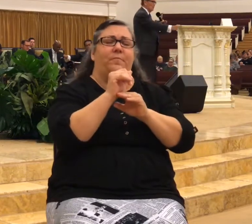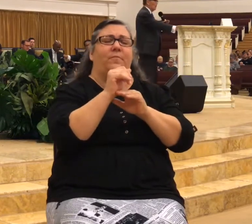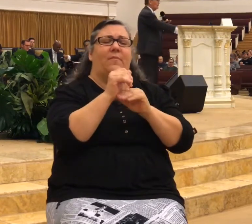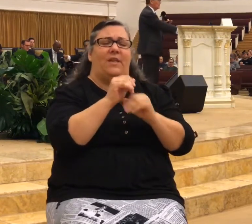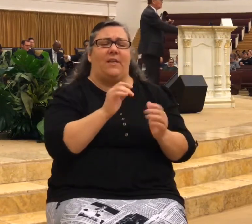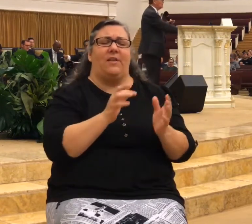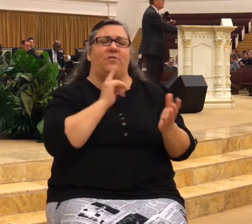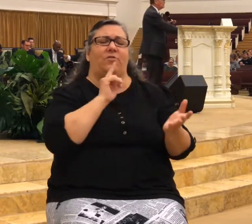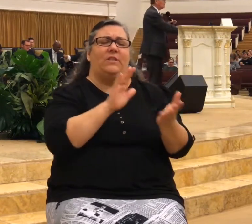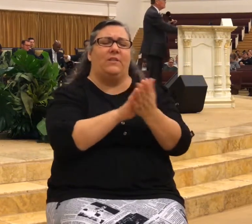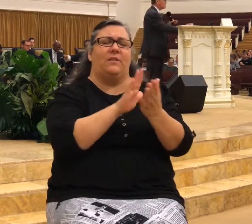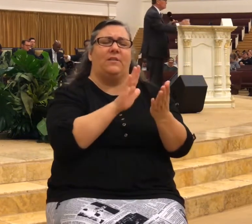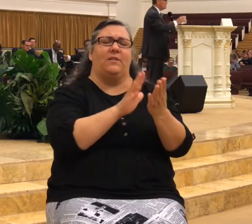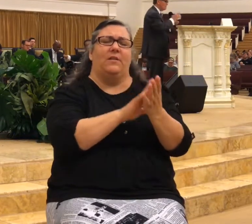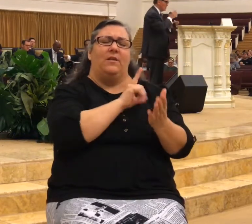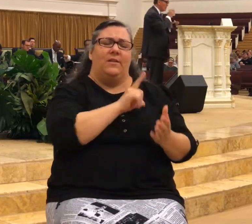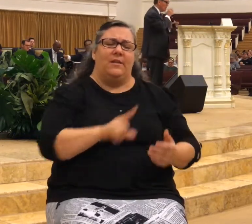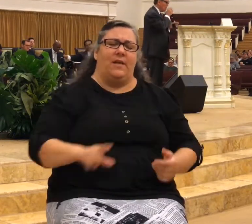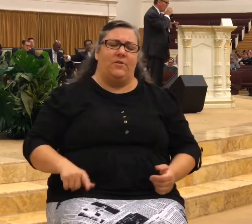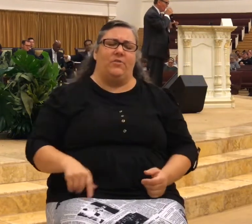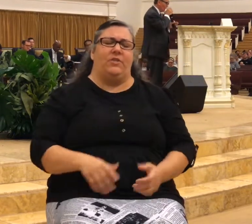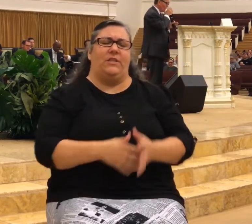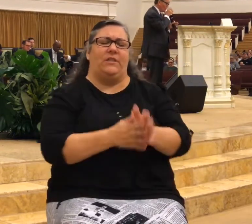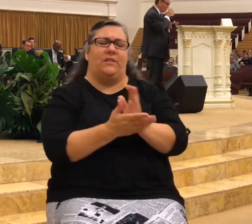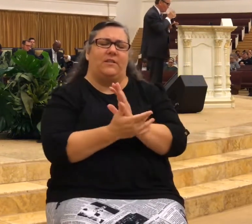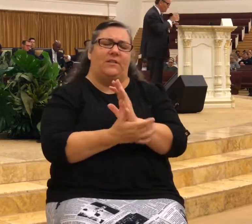Praise the Lord.